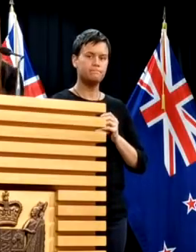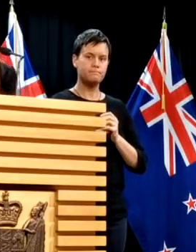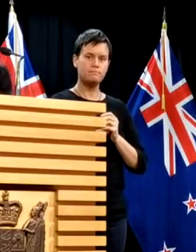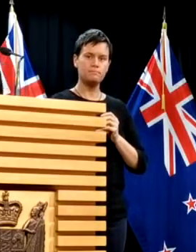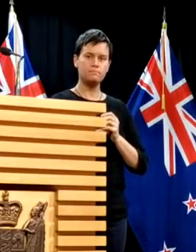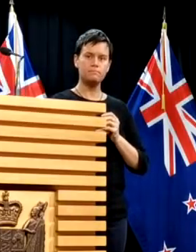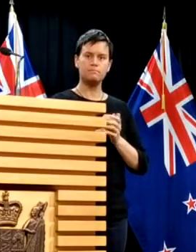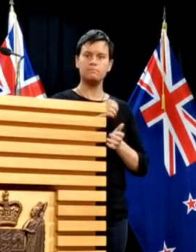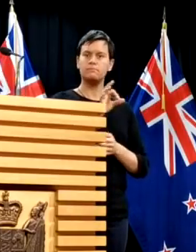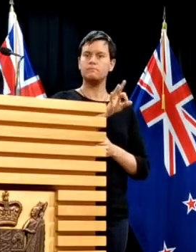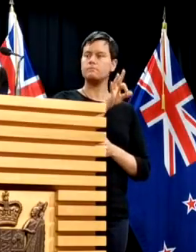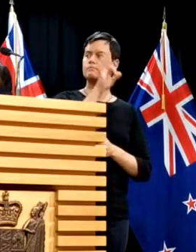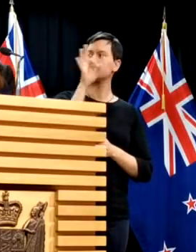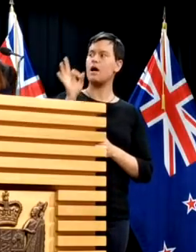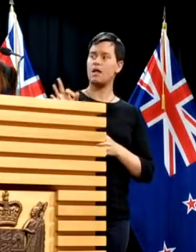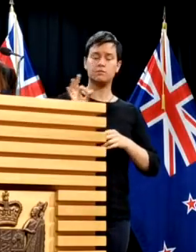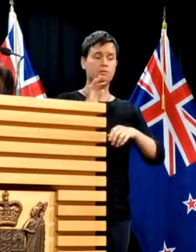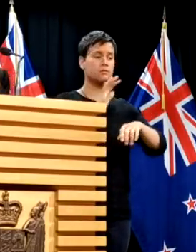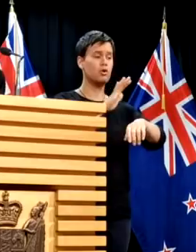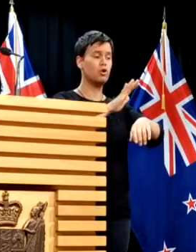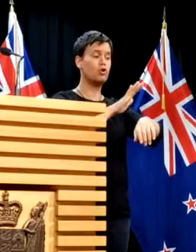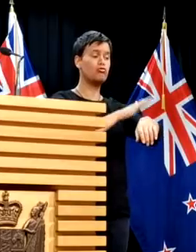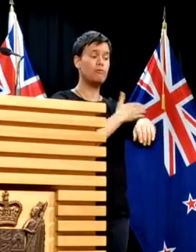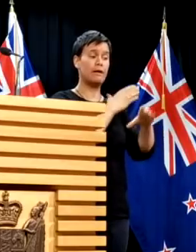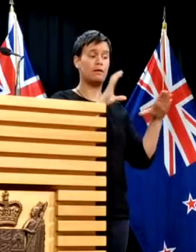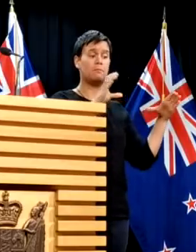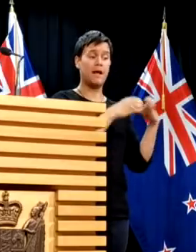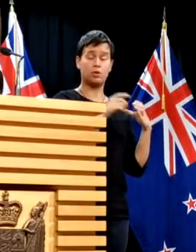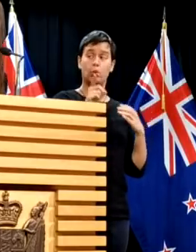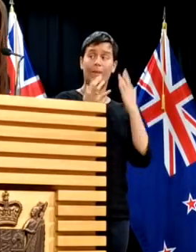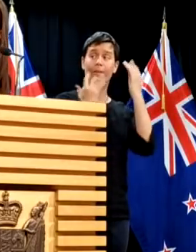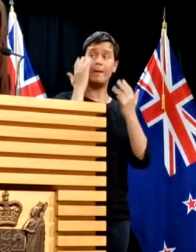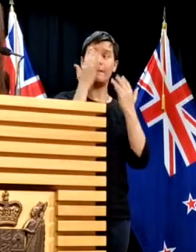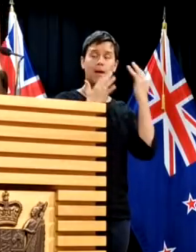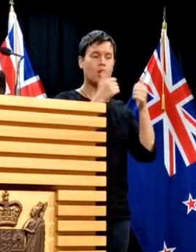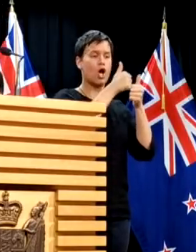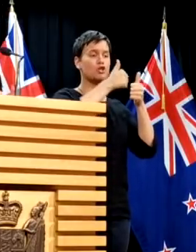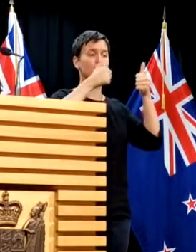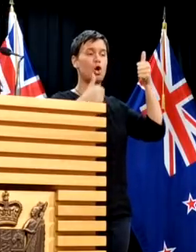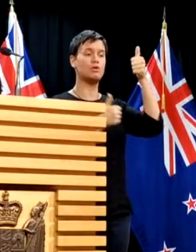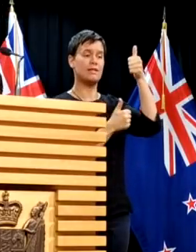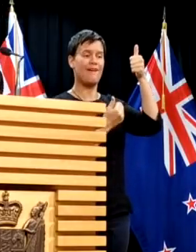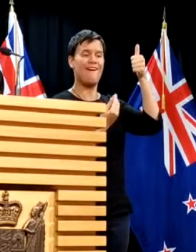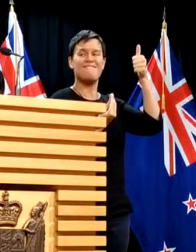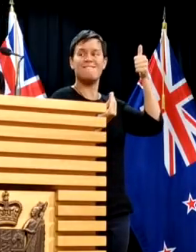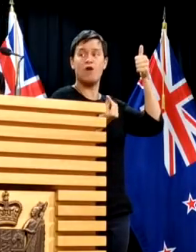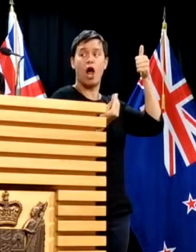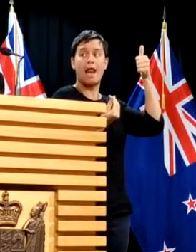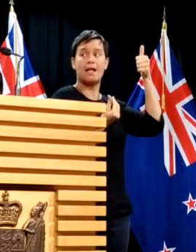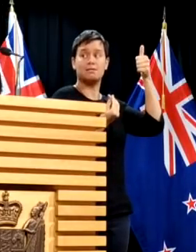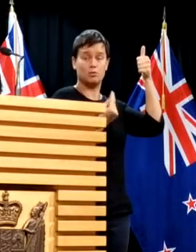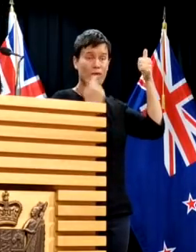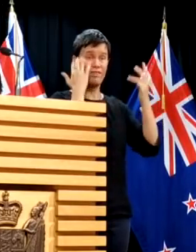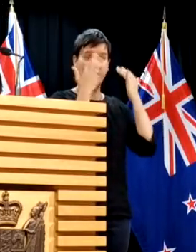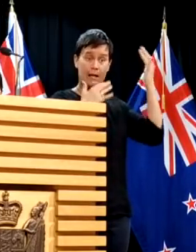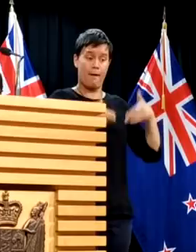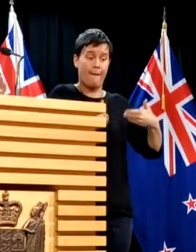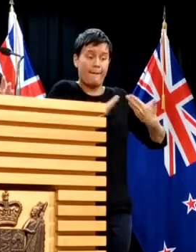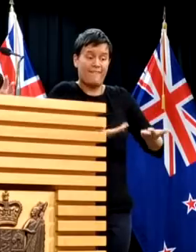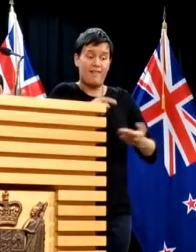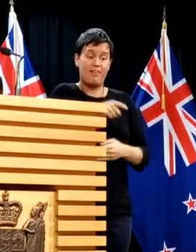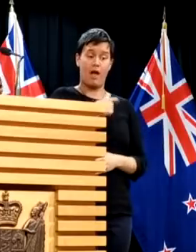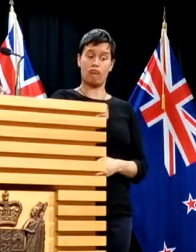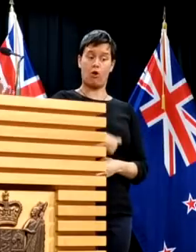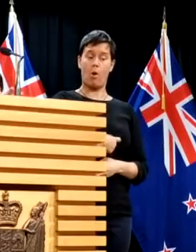not. Discussion about giving the Greens an associate finance portfolio? We discussed a range of options. There was